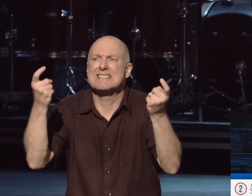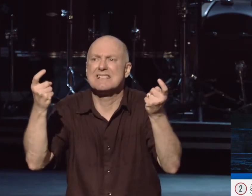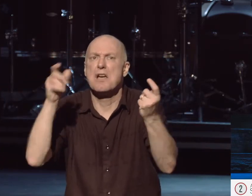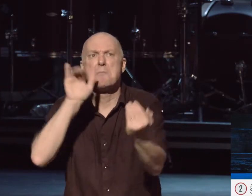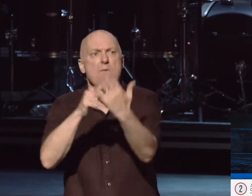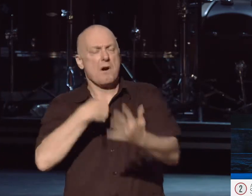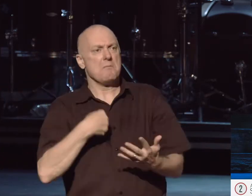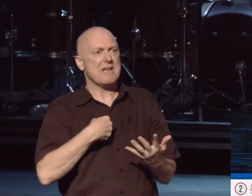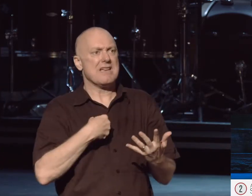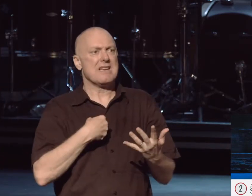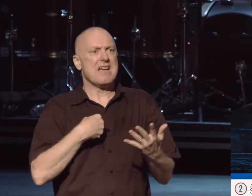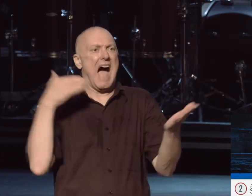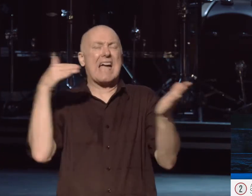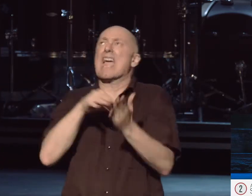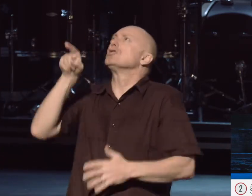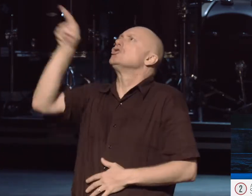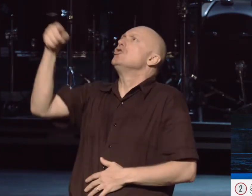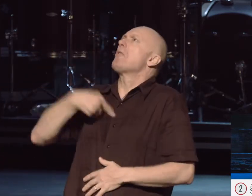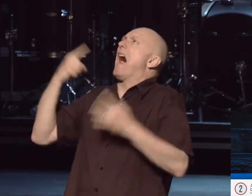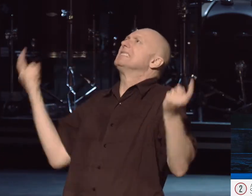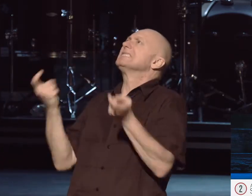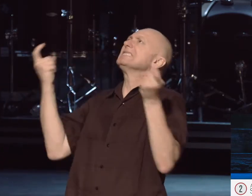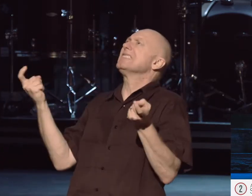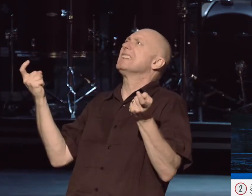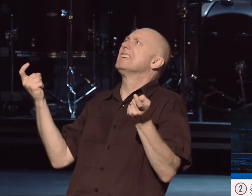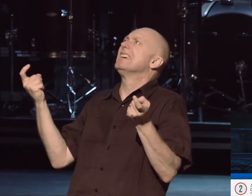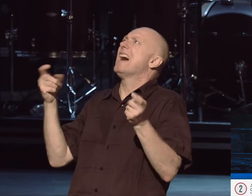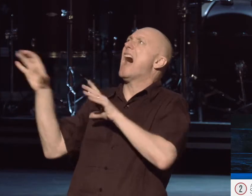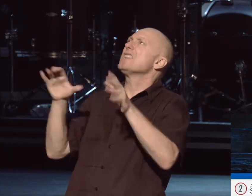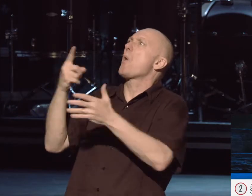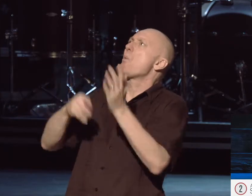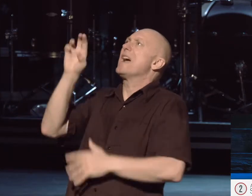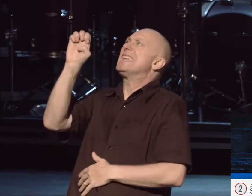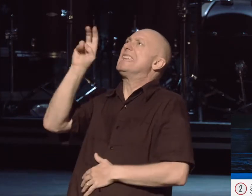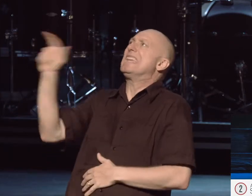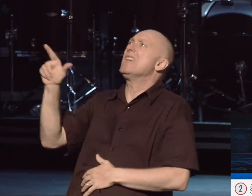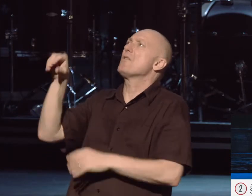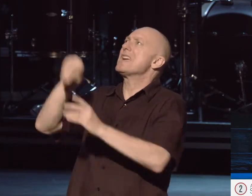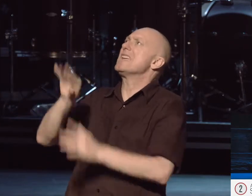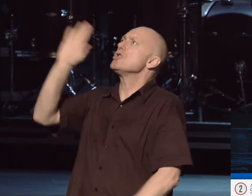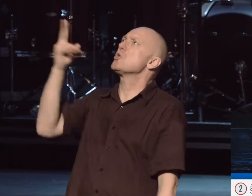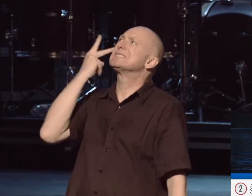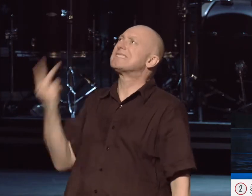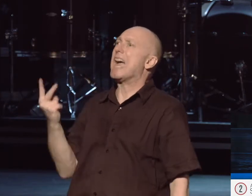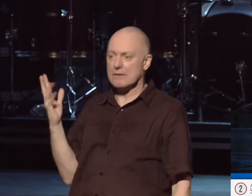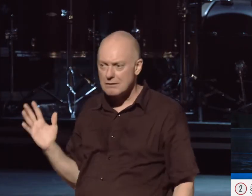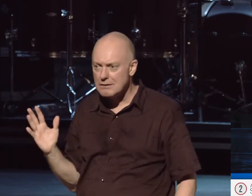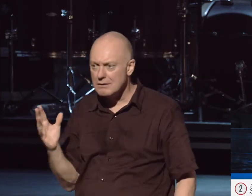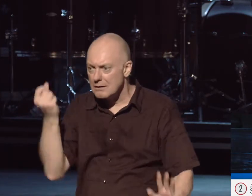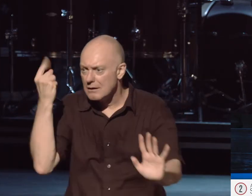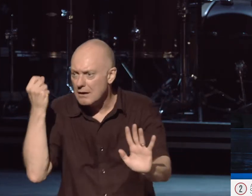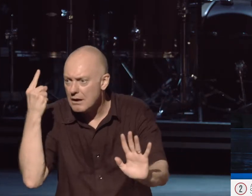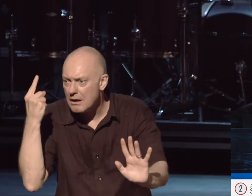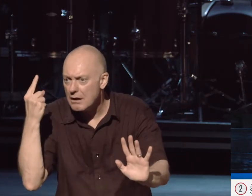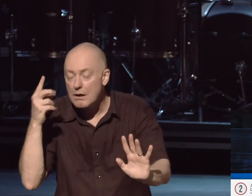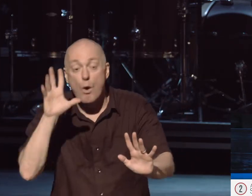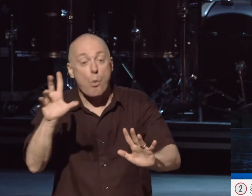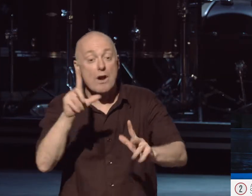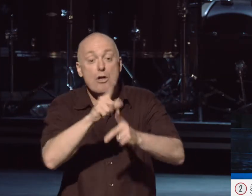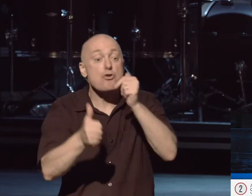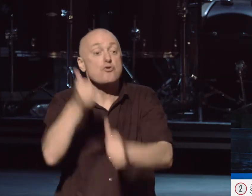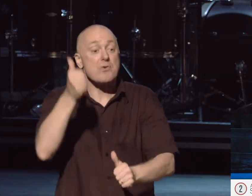before me. Against you, you only have I sinned and done what is evil in your sight. Loved ones, one of the